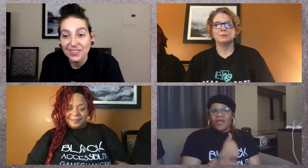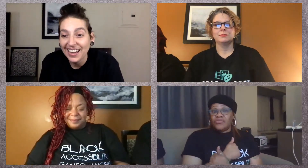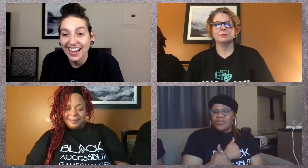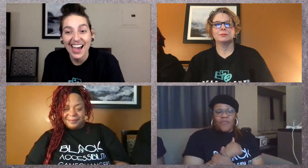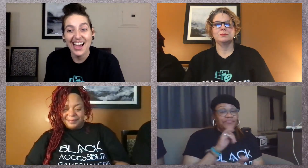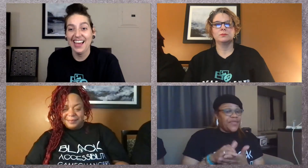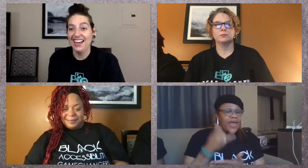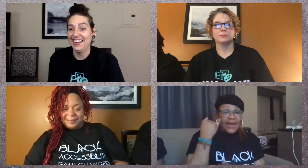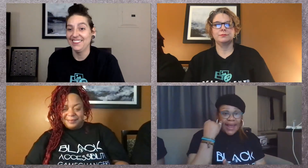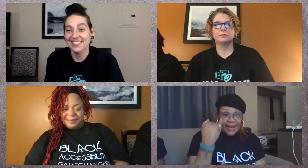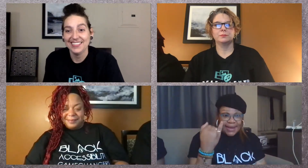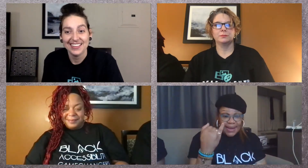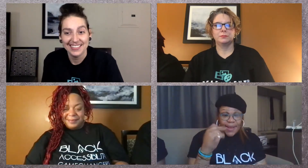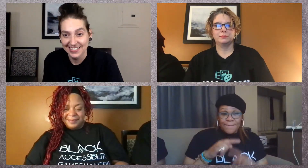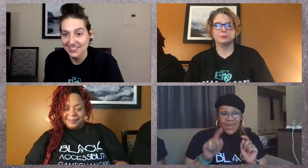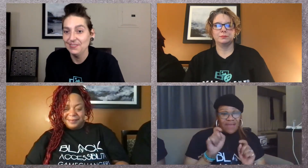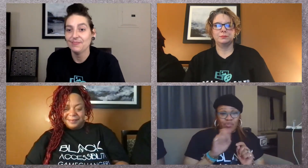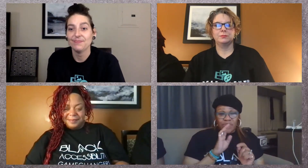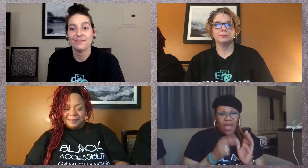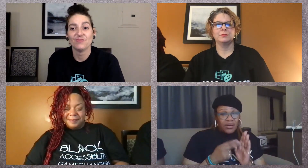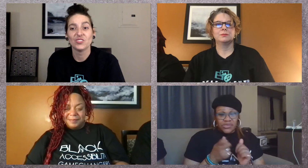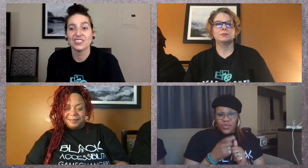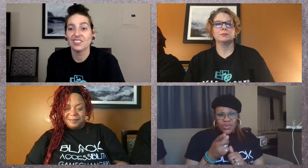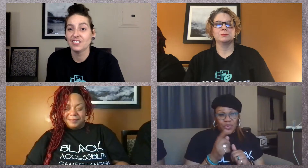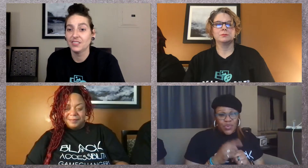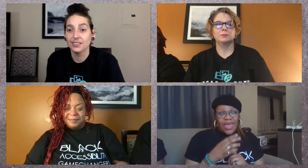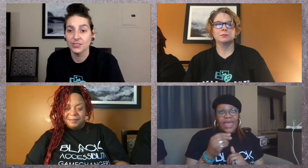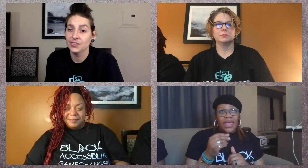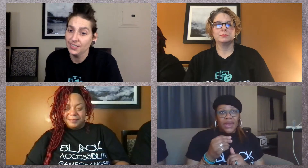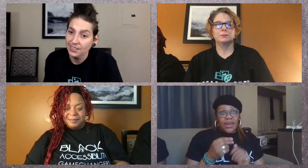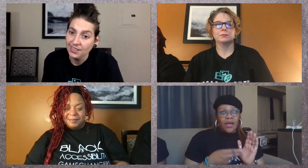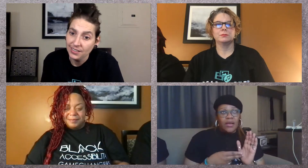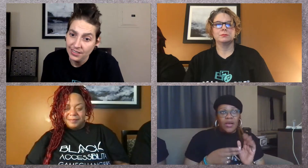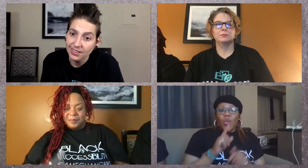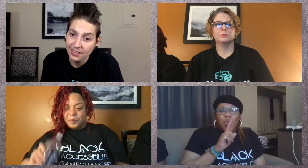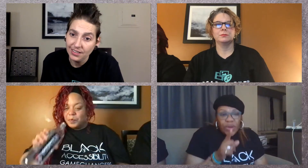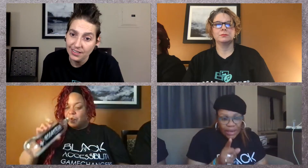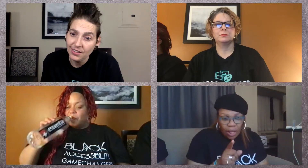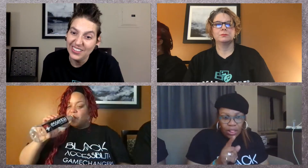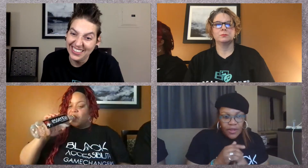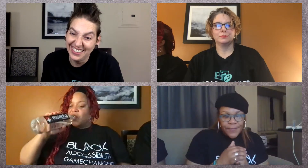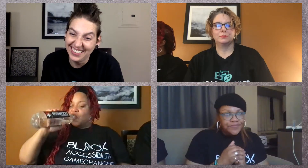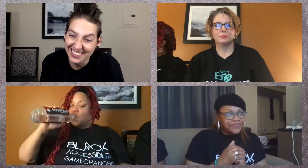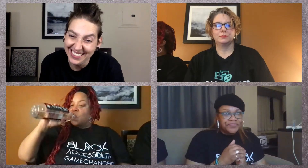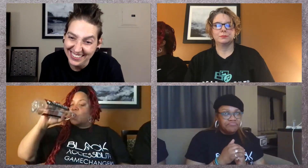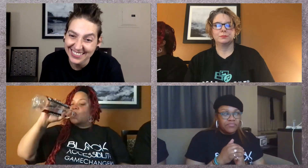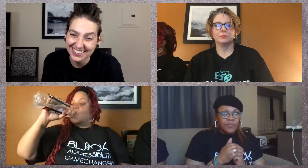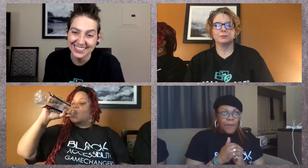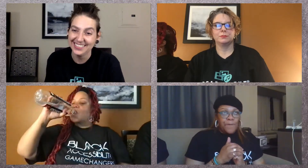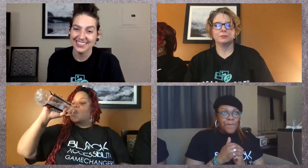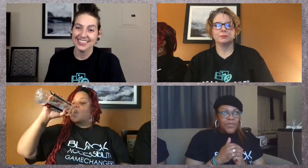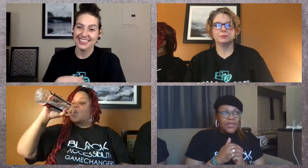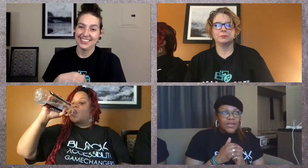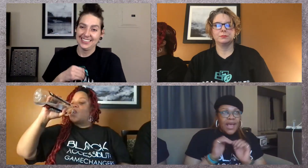Oh, yes. I love that idea. But I got to be honest with you.